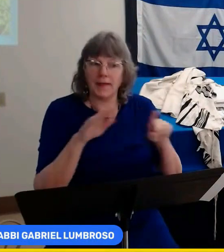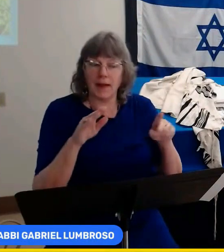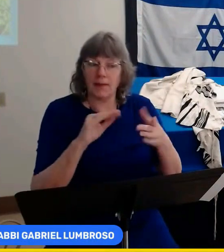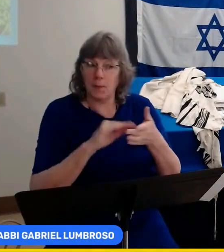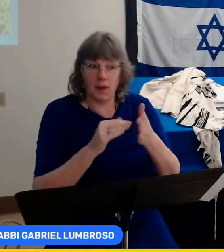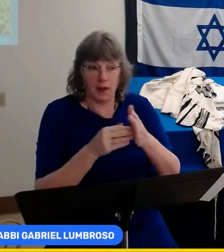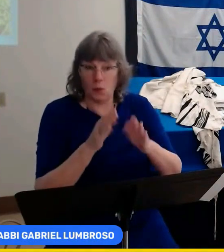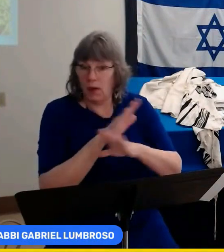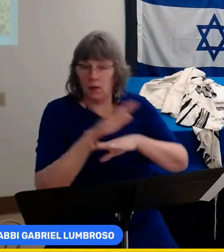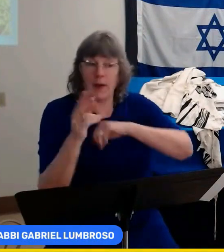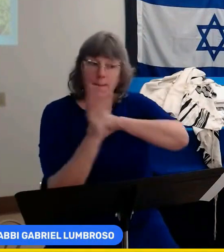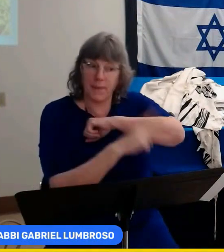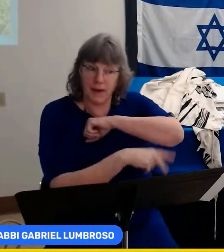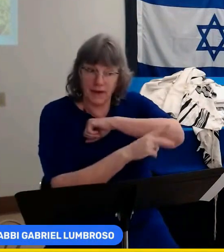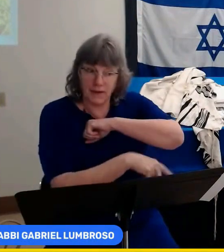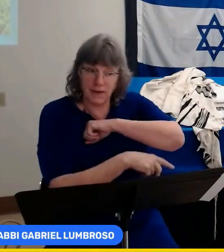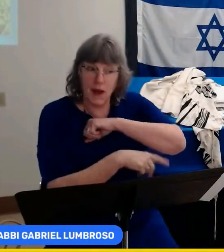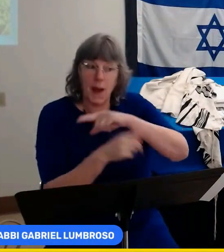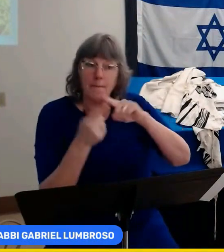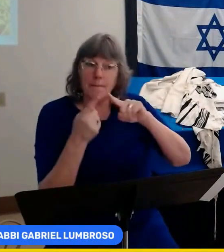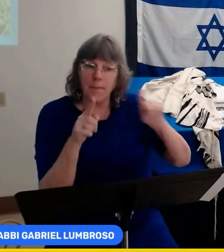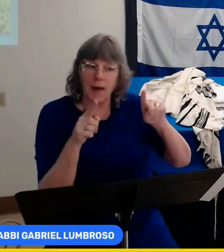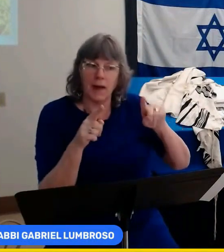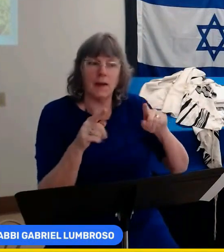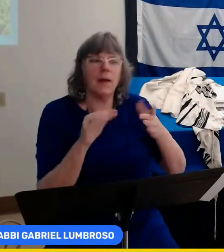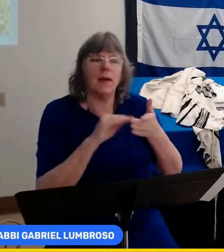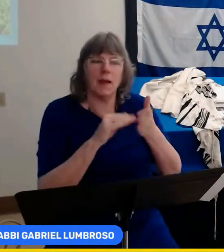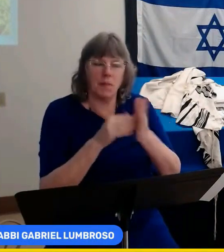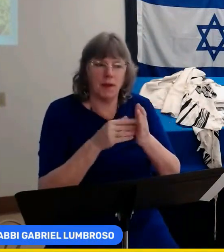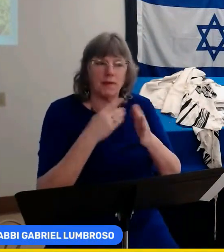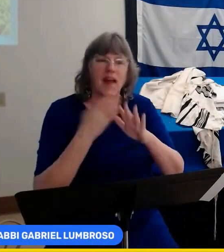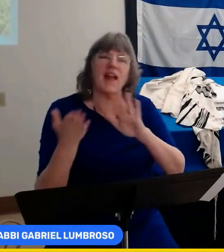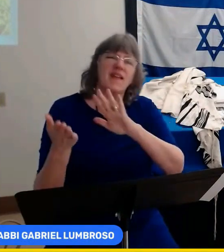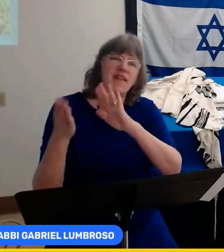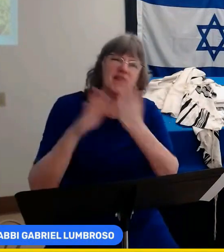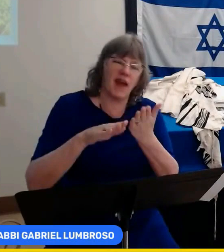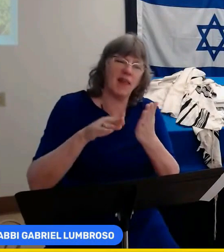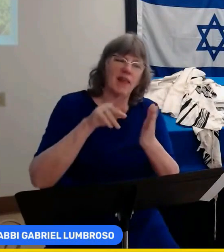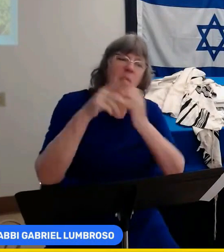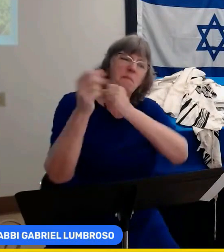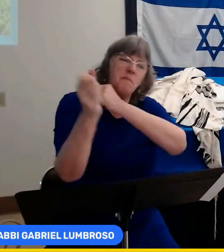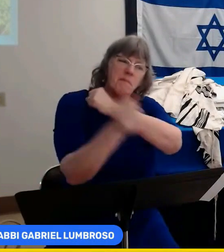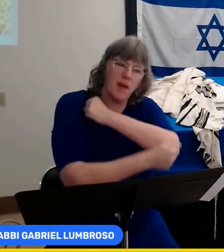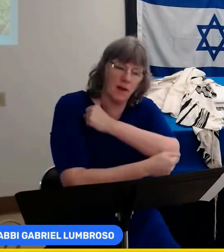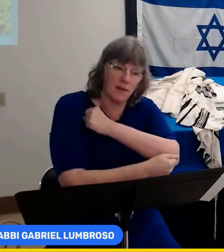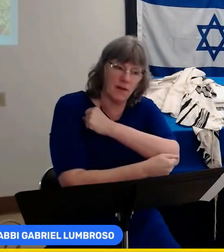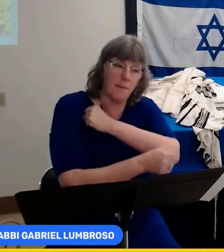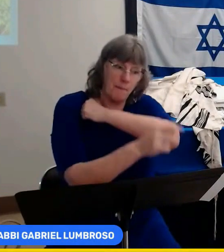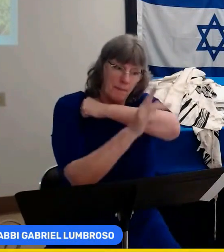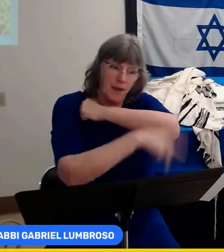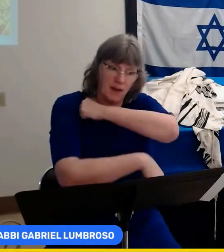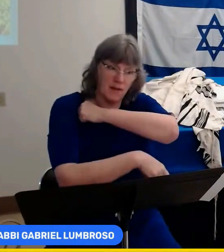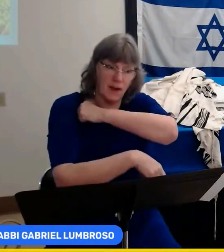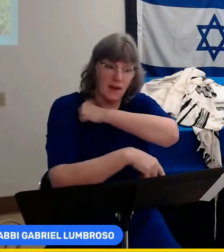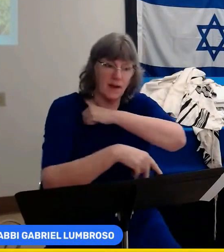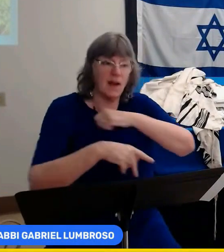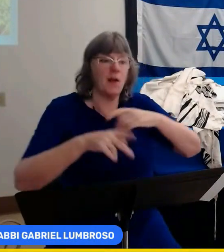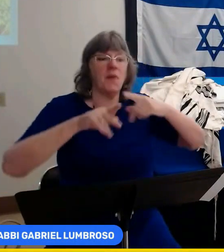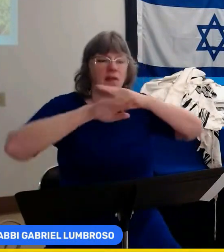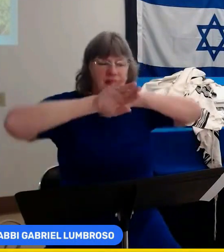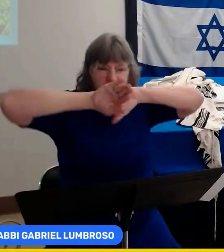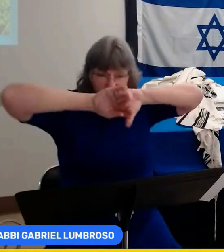no. But what it means is that the death penalty, which means forever separation from